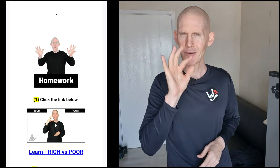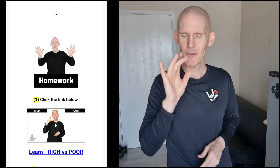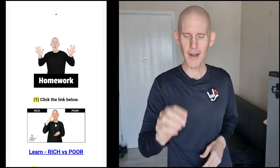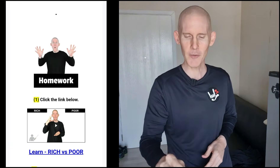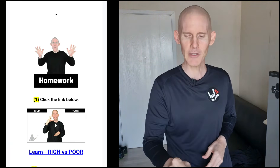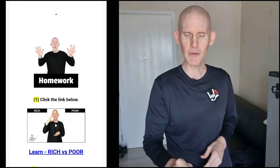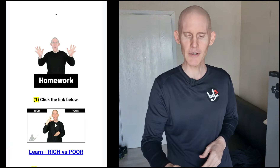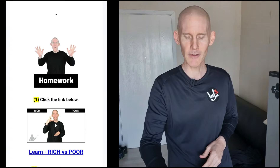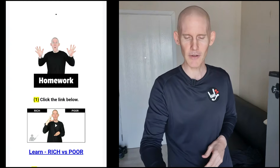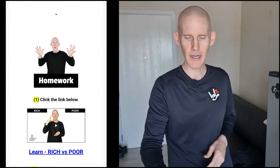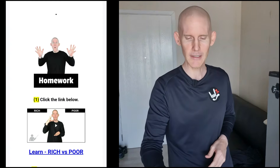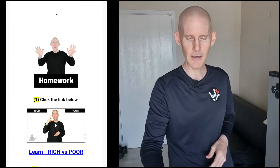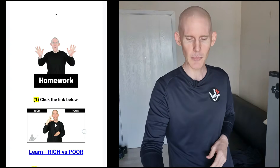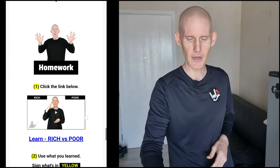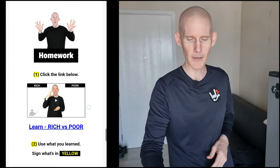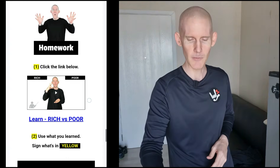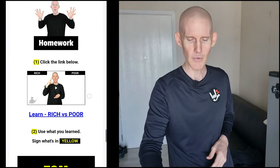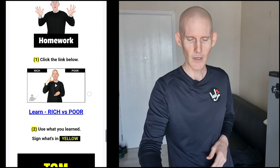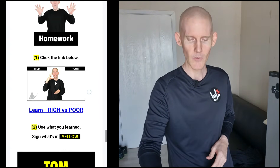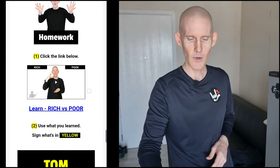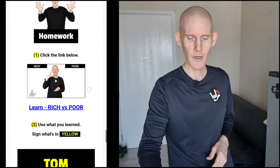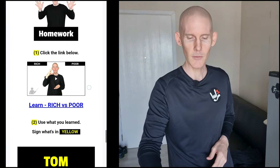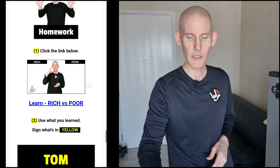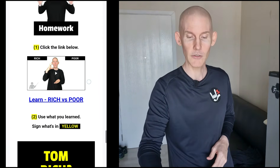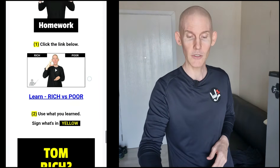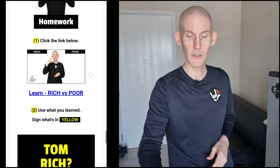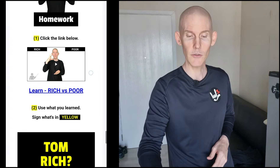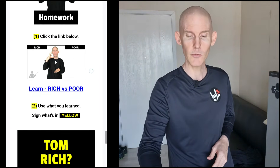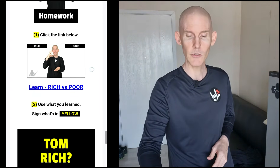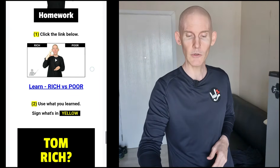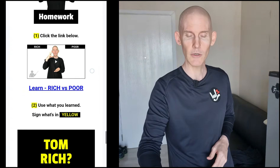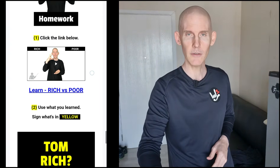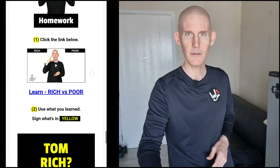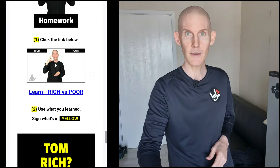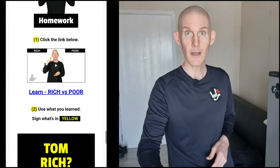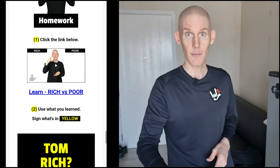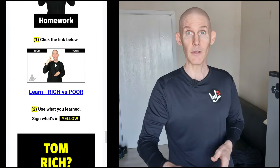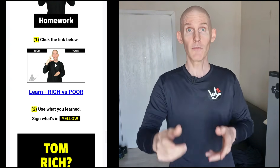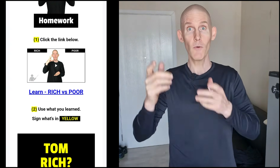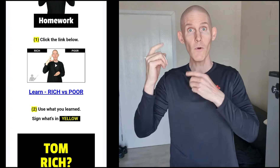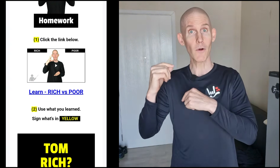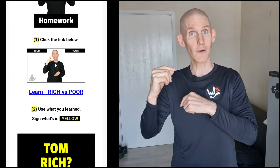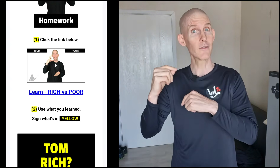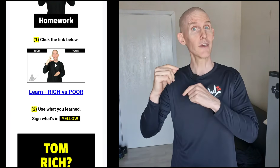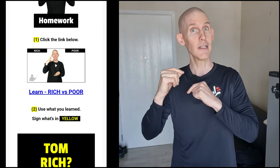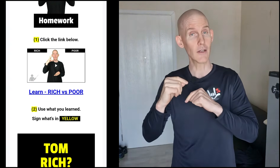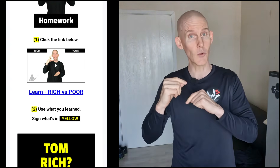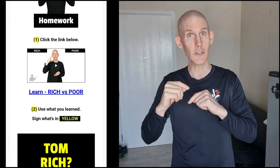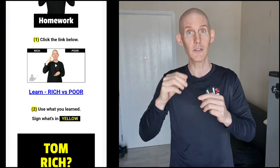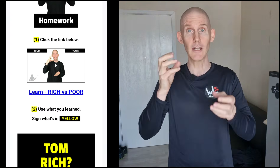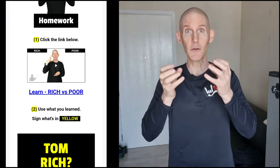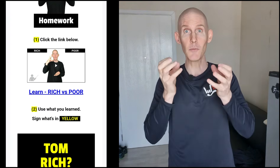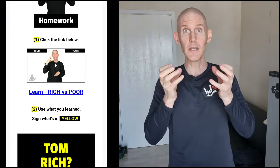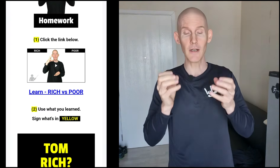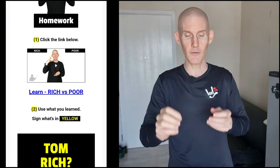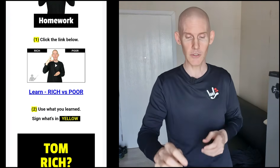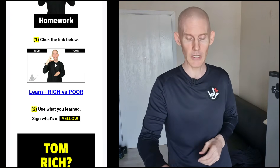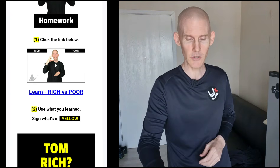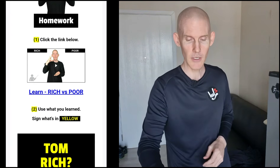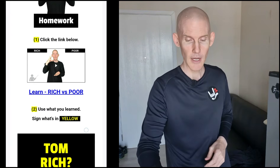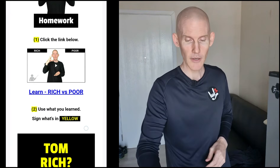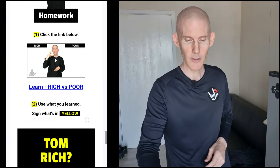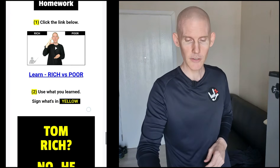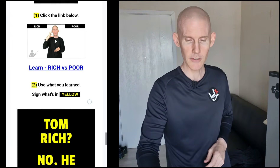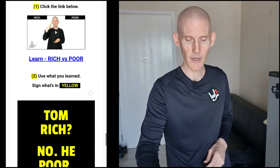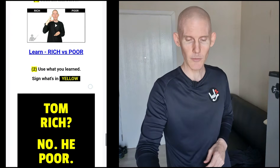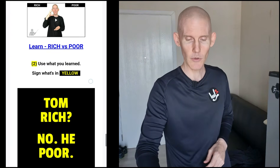why? Why are we going to learn another antonym pair? Well, because you're going to use what you learned before signing the question, that little mini